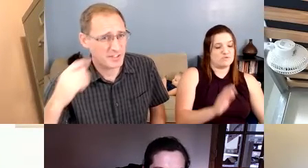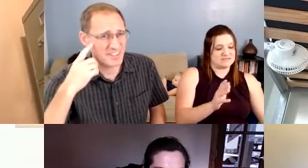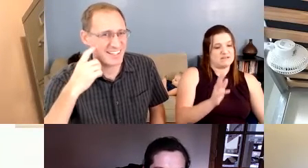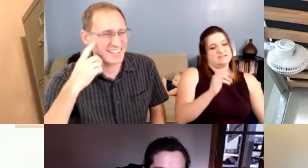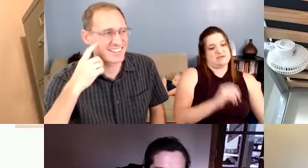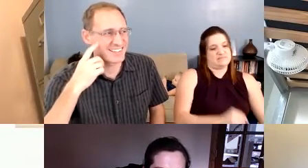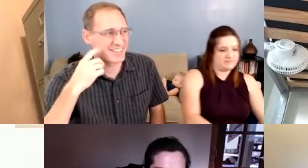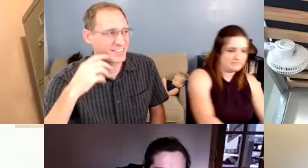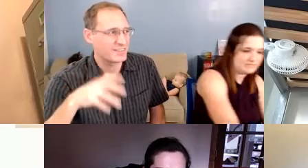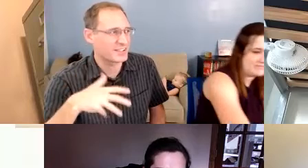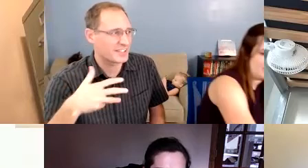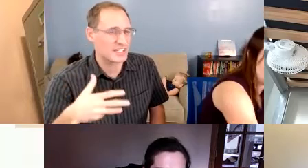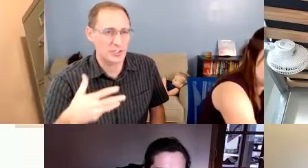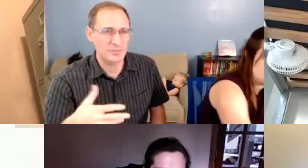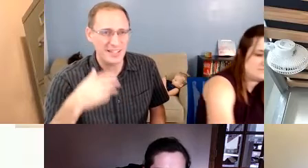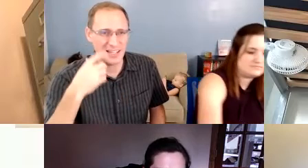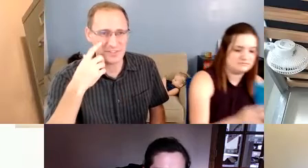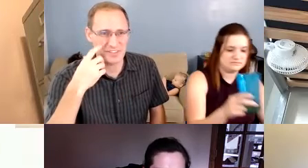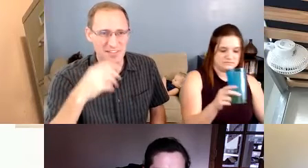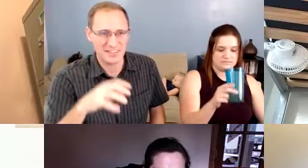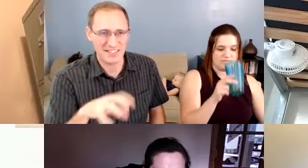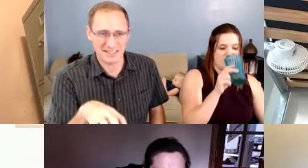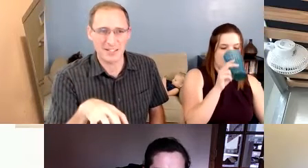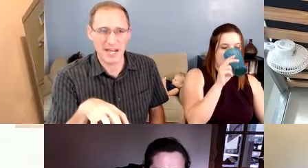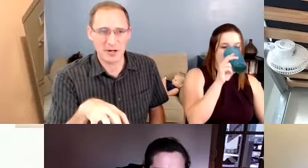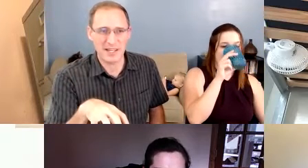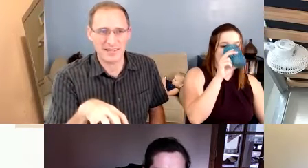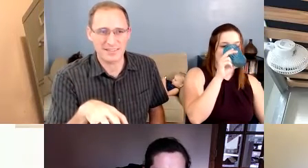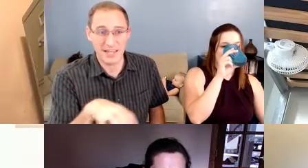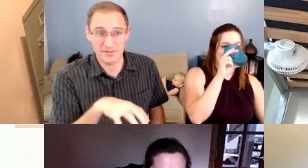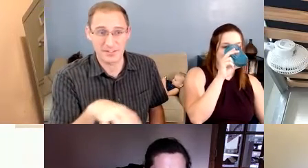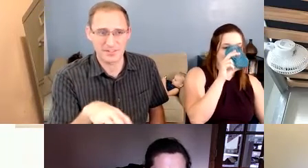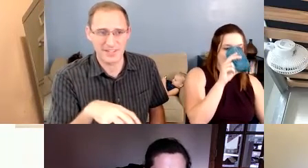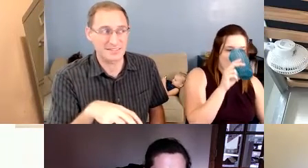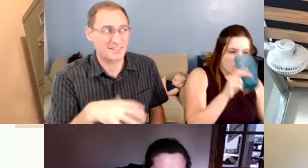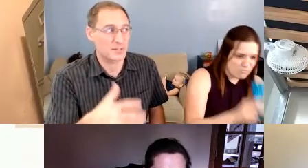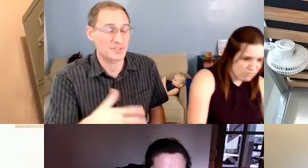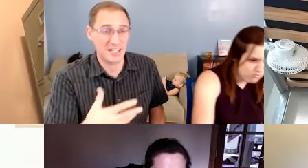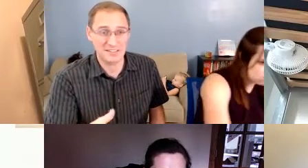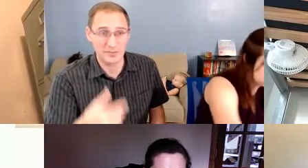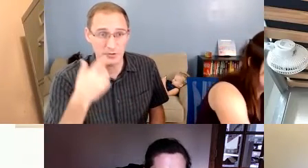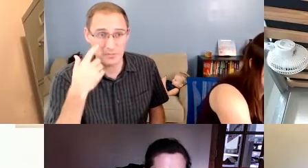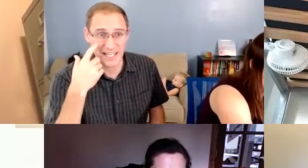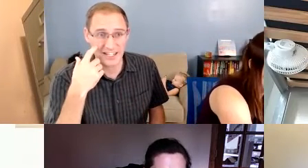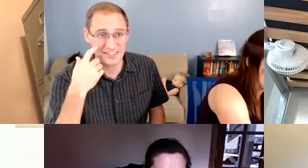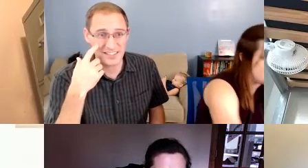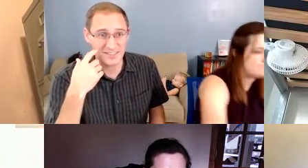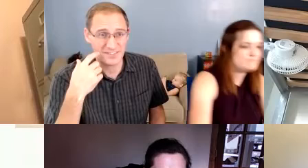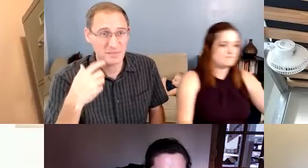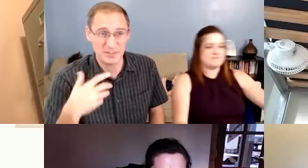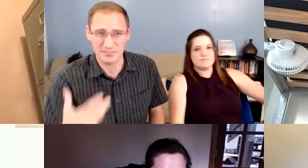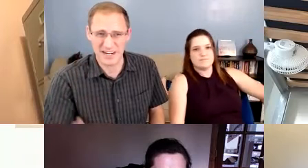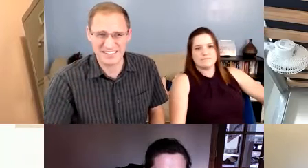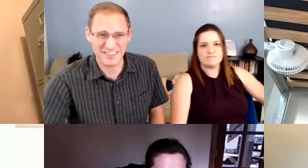for just computers, plug like it you can get a UPS, which is basically like a little power bank that kind of protects you from rolling blackouts and